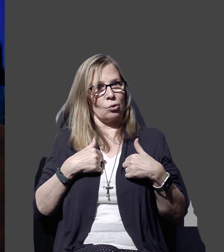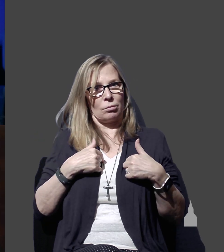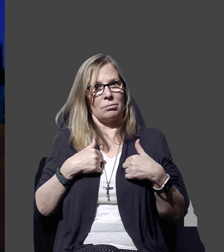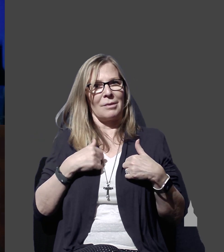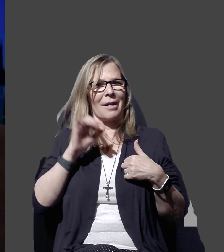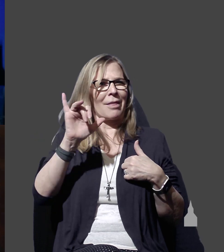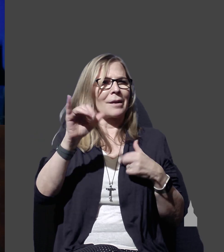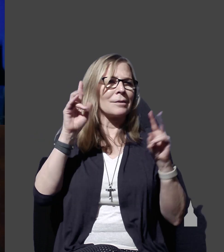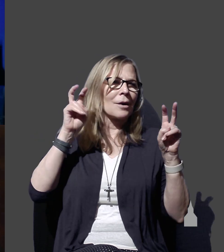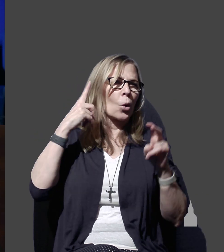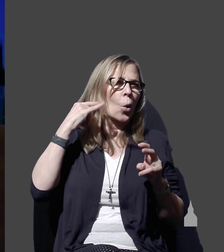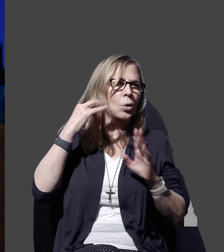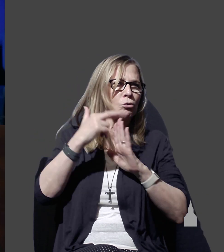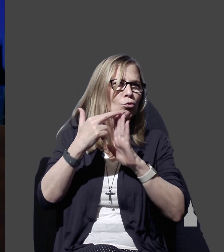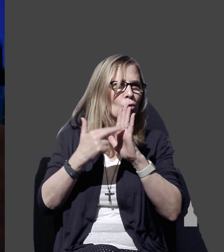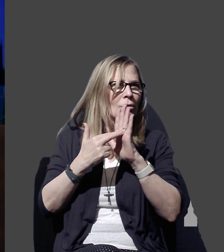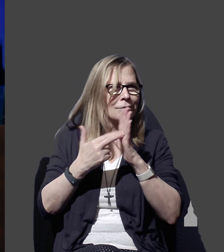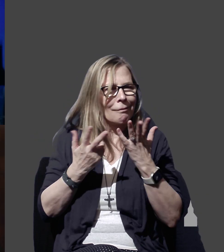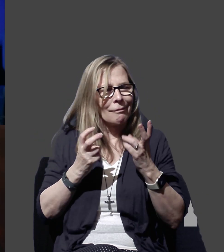the prophets.